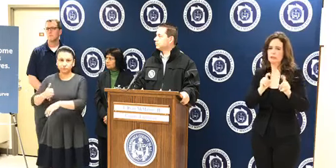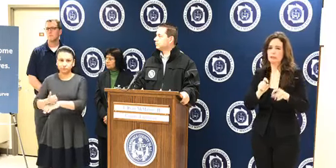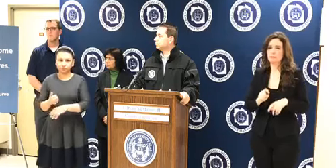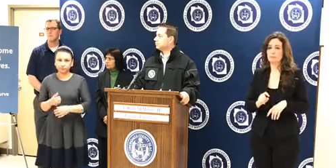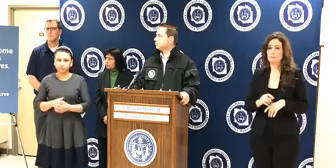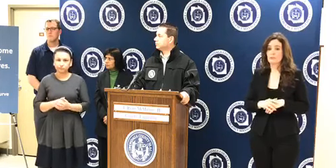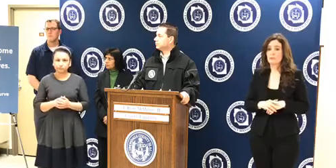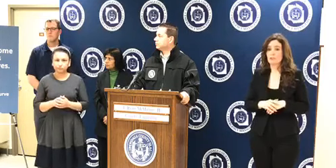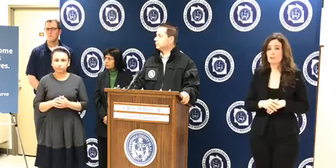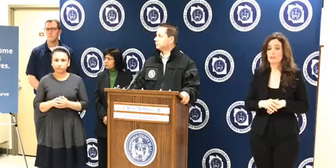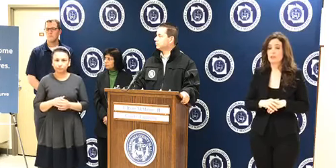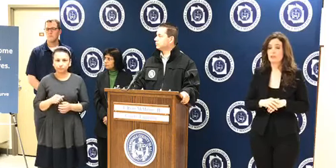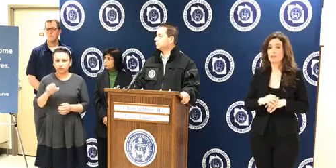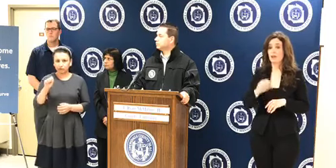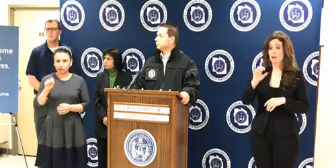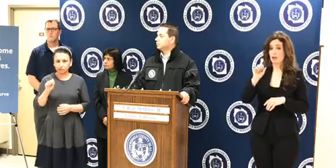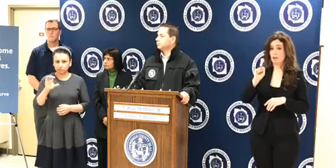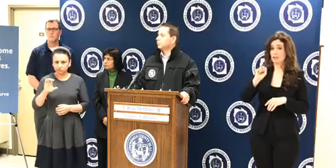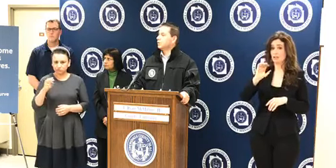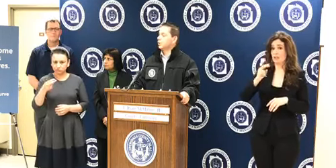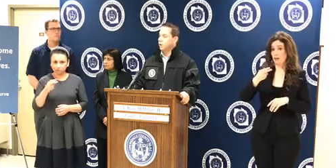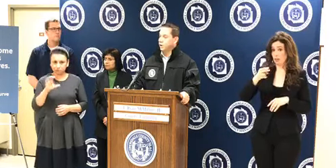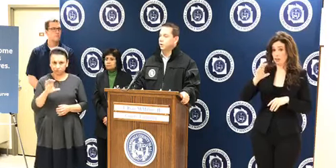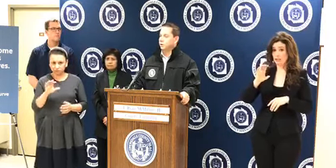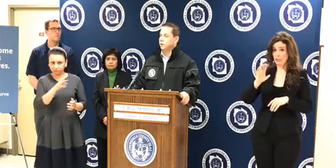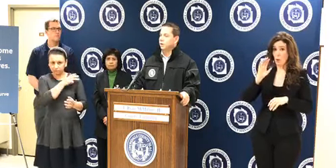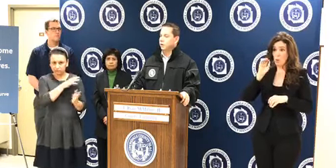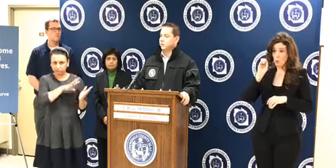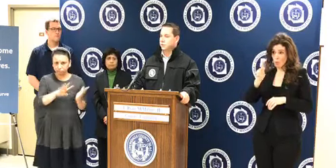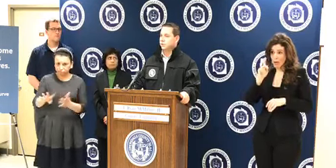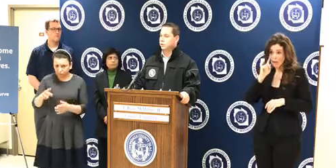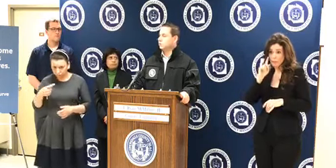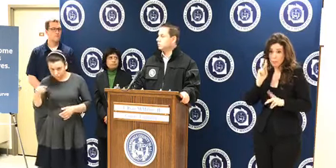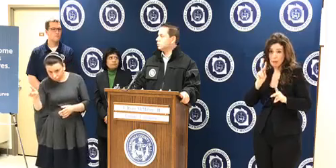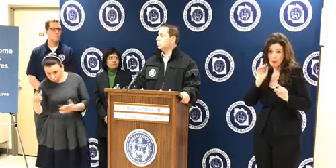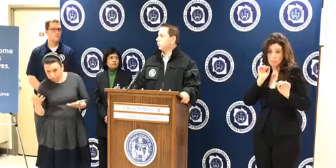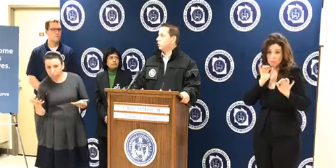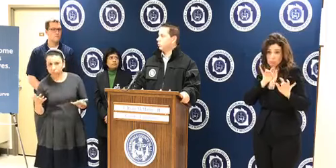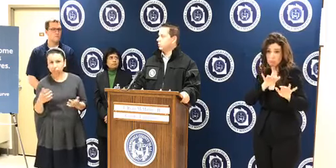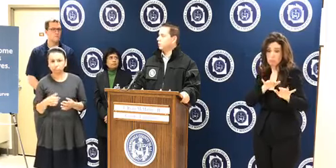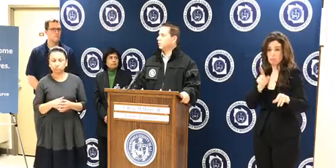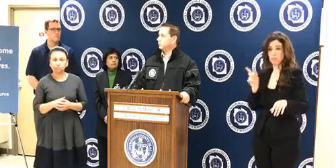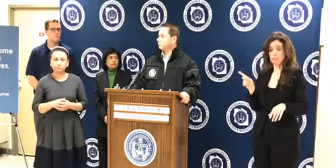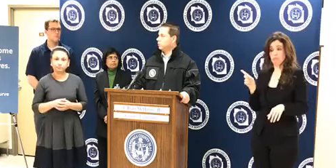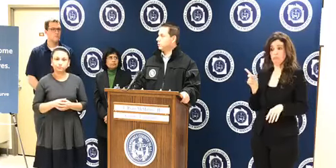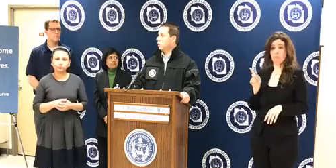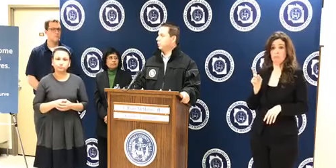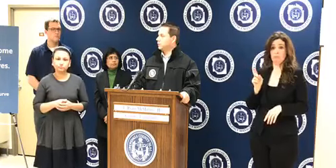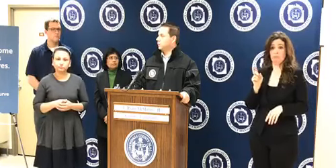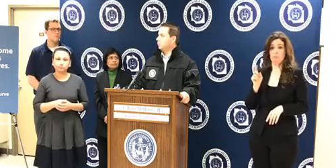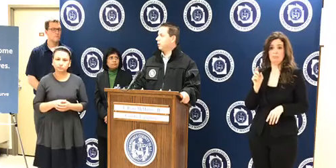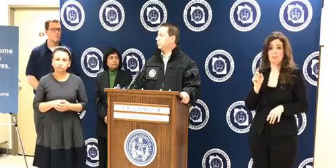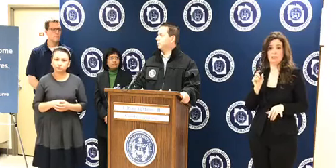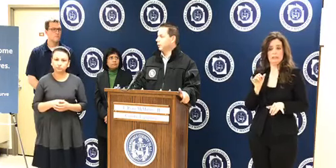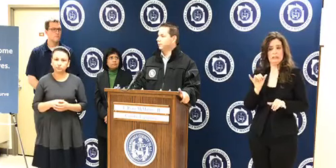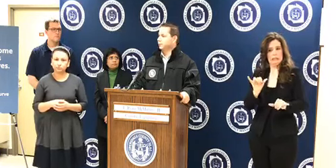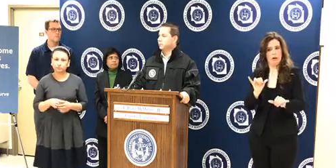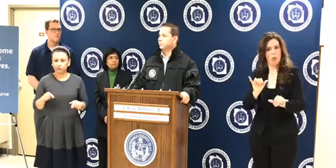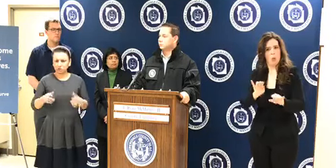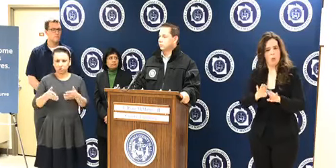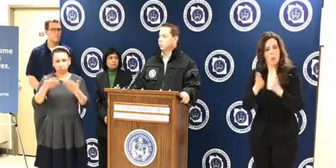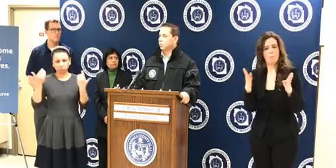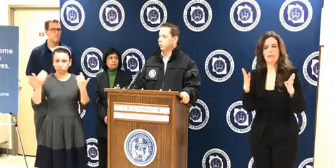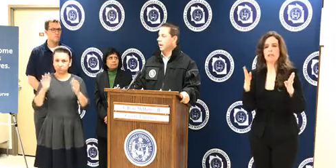site, are they okay with the capacity of people they're seeing, or are they? We're still open, Tim, but